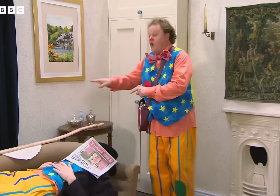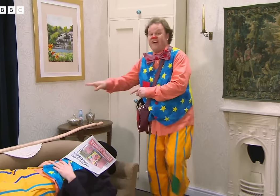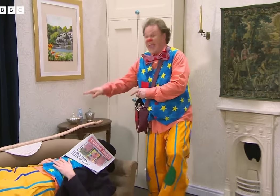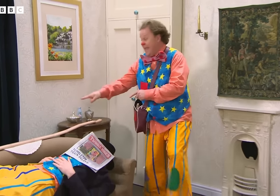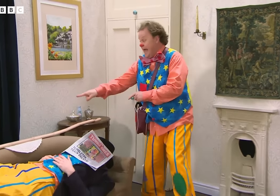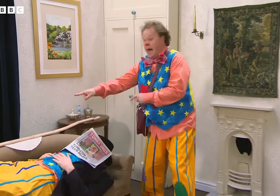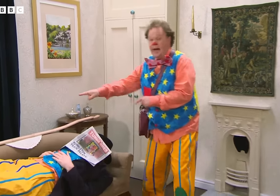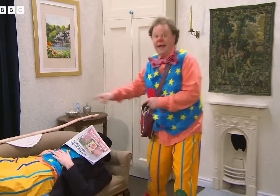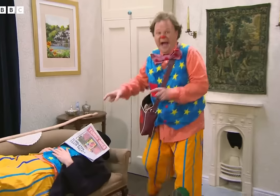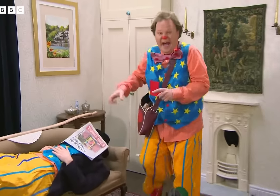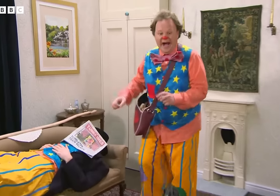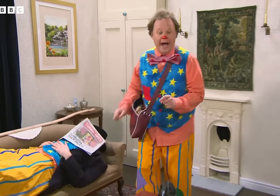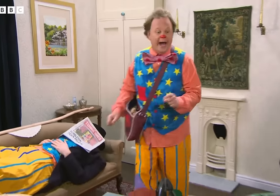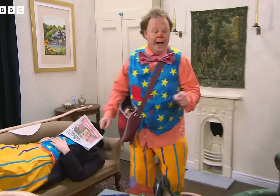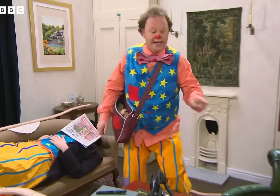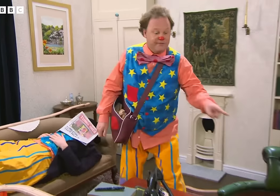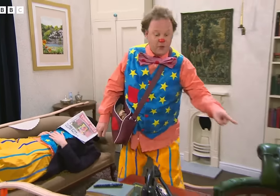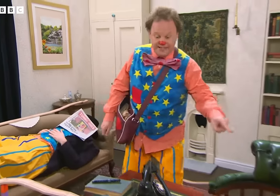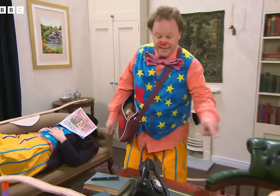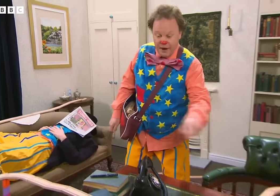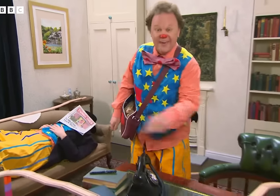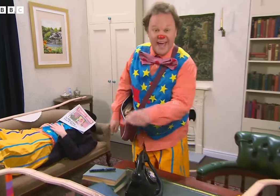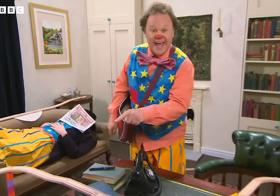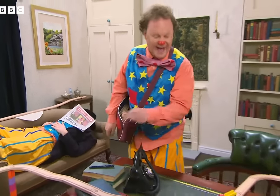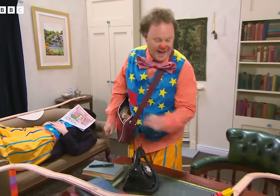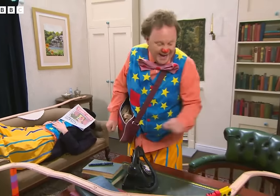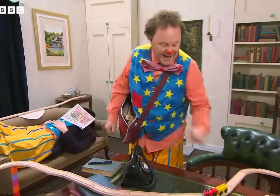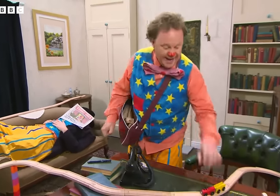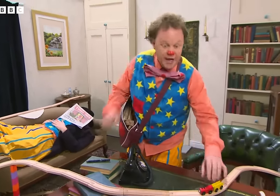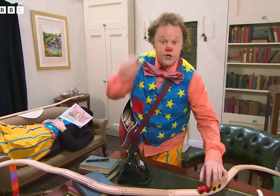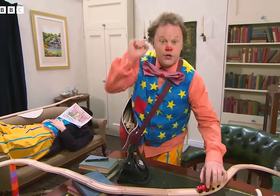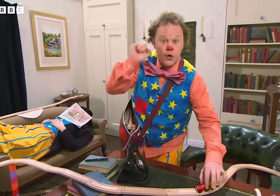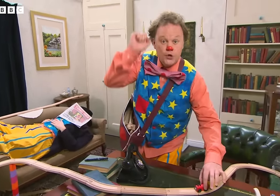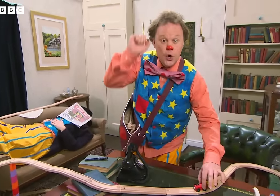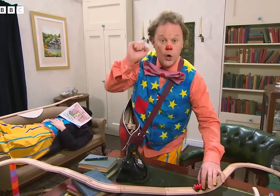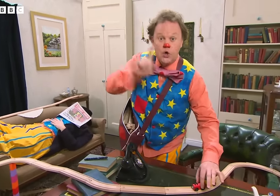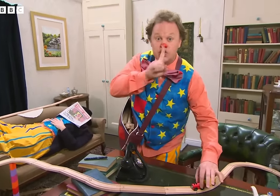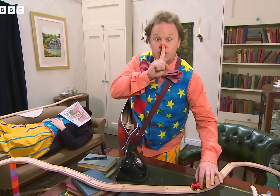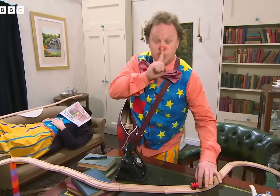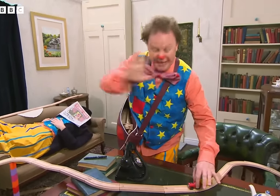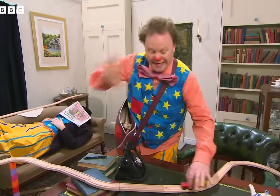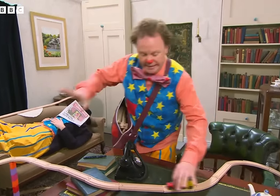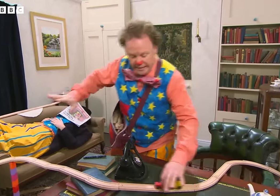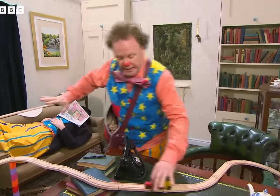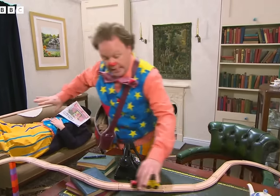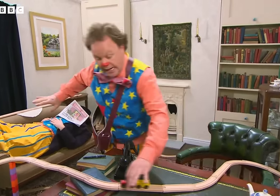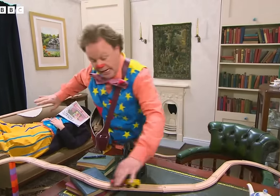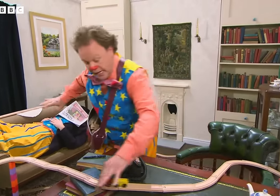over here. And I've got some over here. Choo-choo.